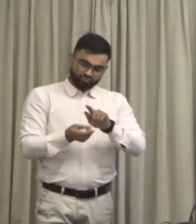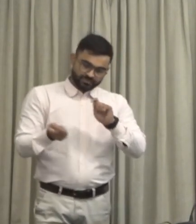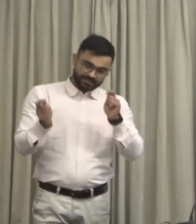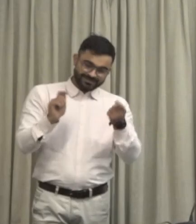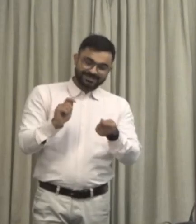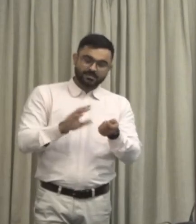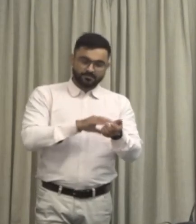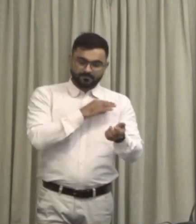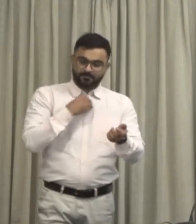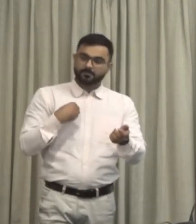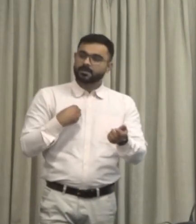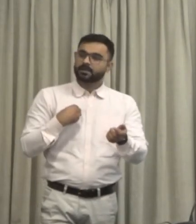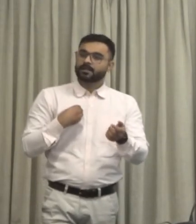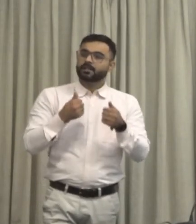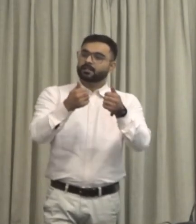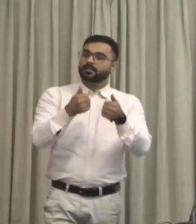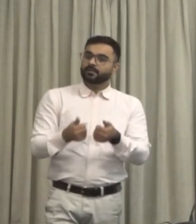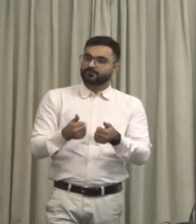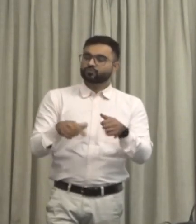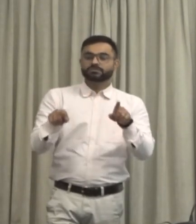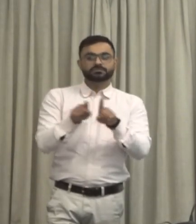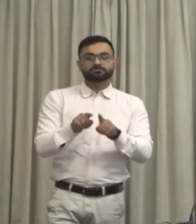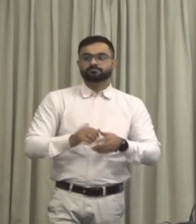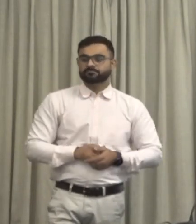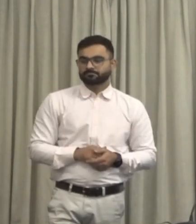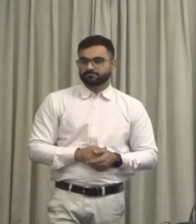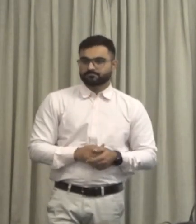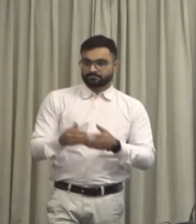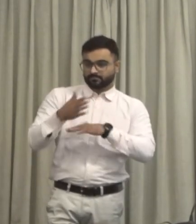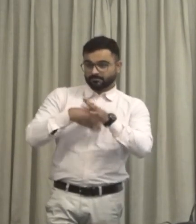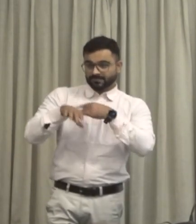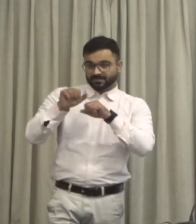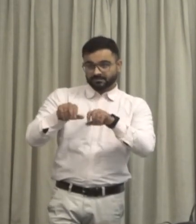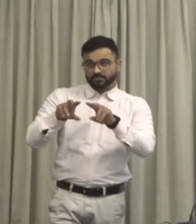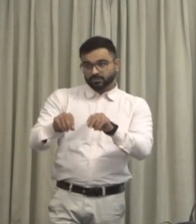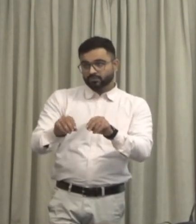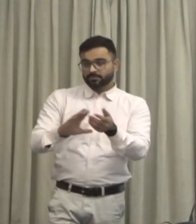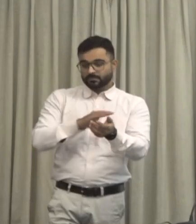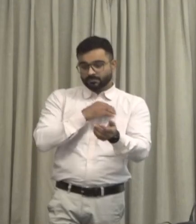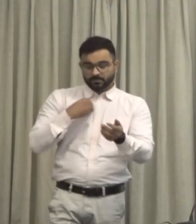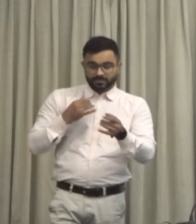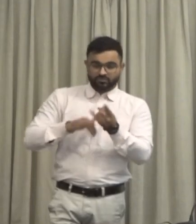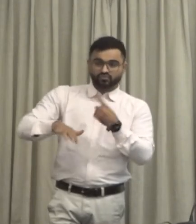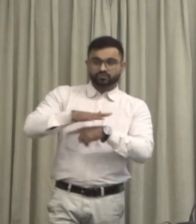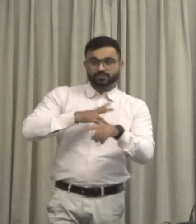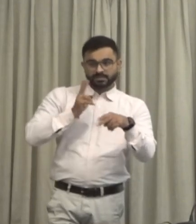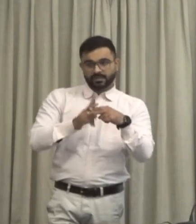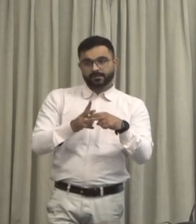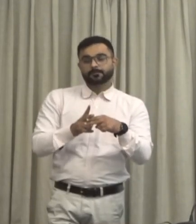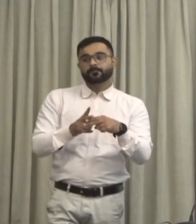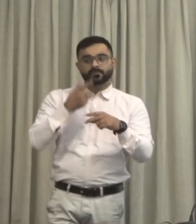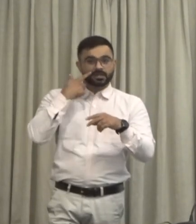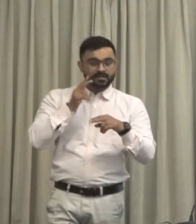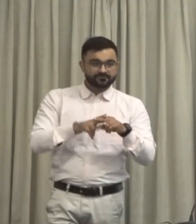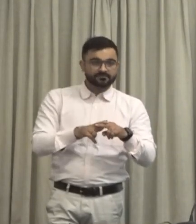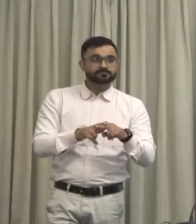the medical outlook. Okay, it's the same. Whether you're disabled or not, treatment of that condition, if